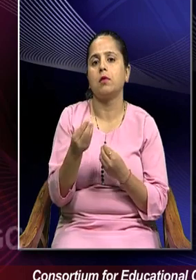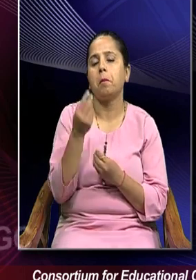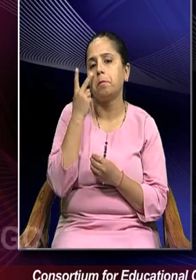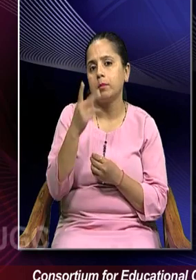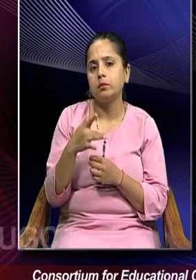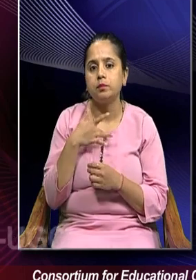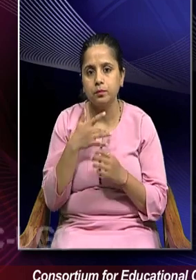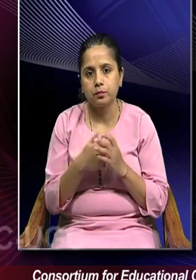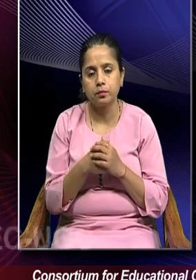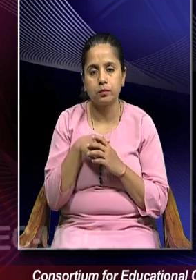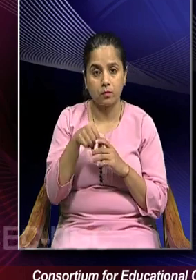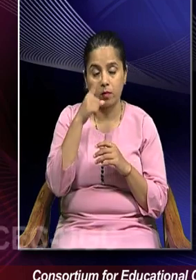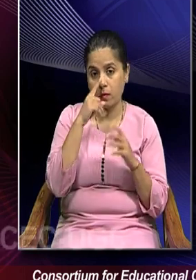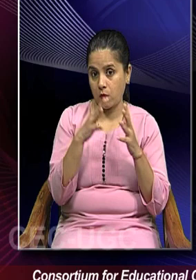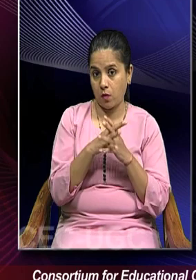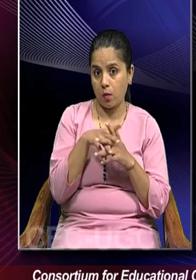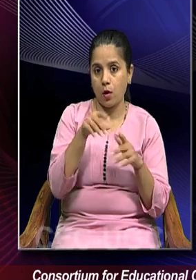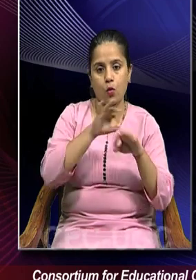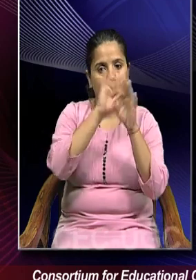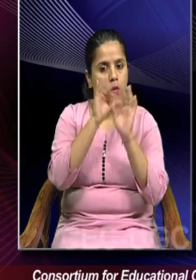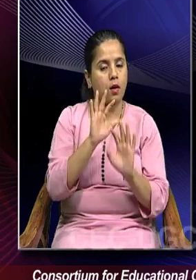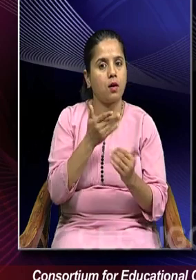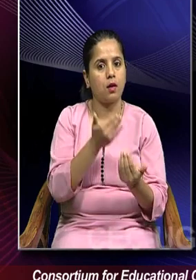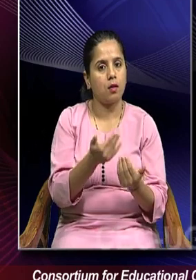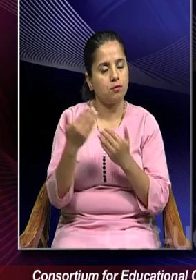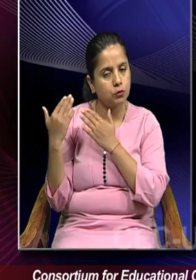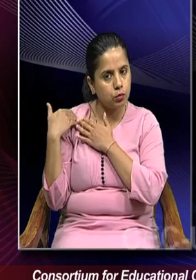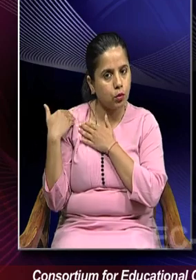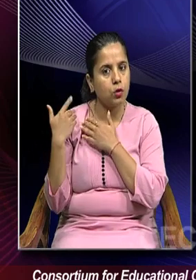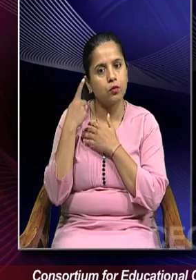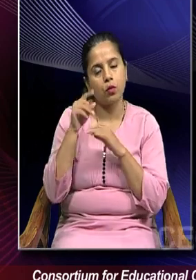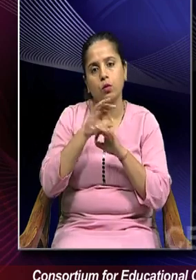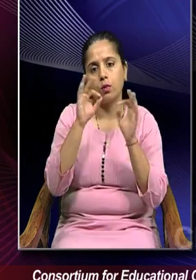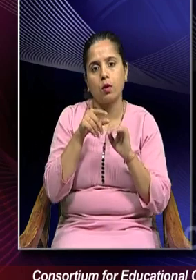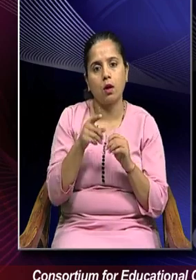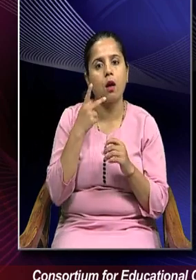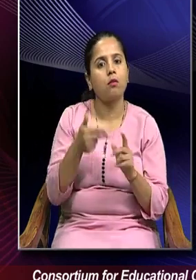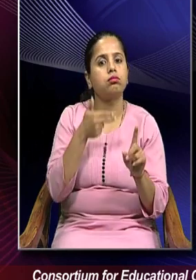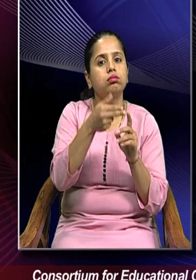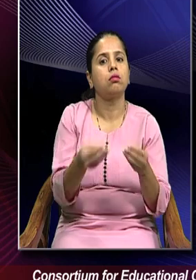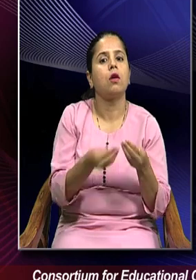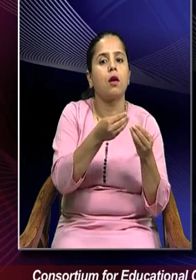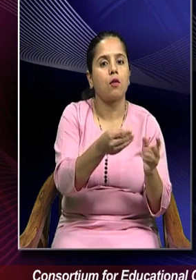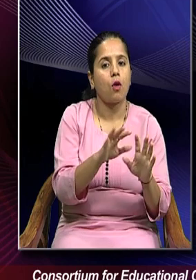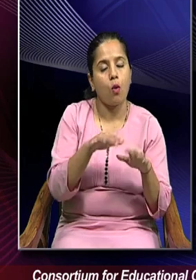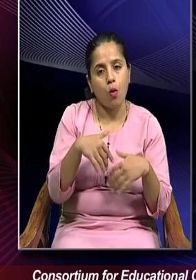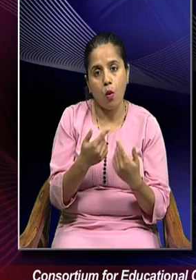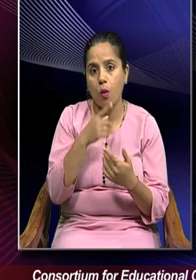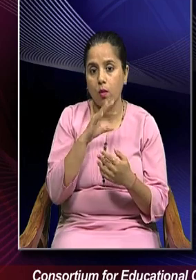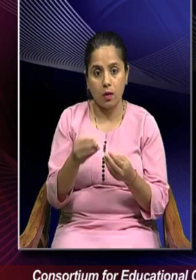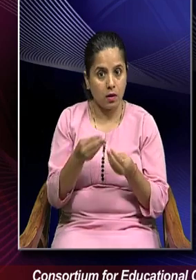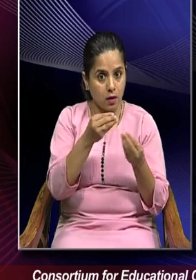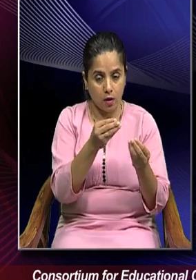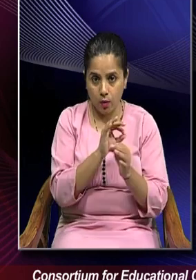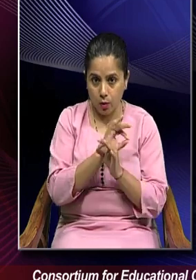the women is ready to take the responsibility which has been assigned to her, or even when it is not